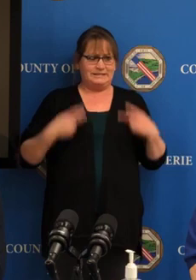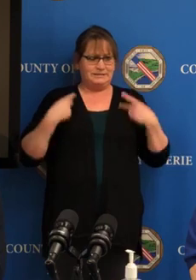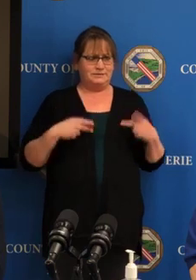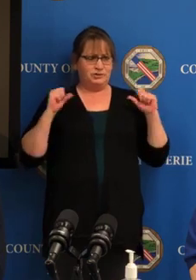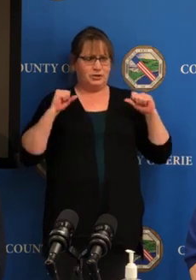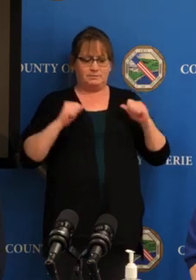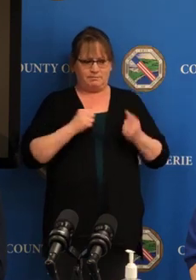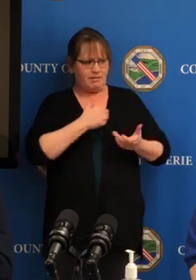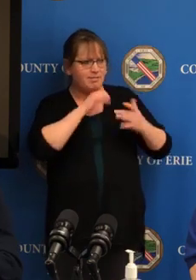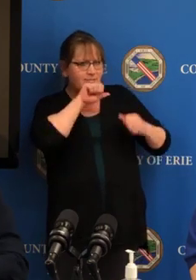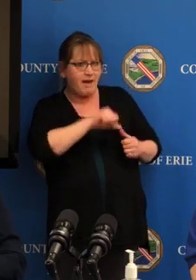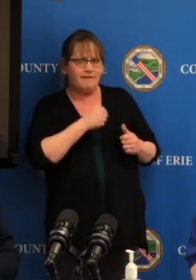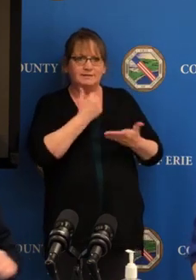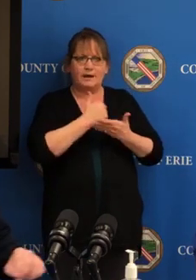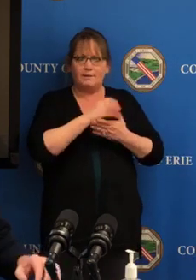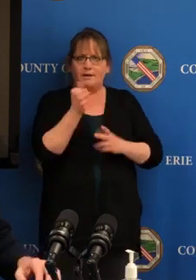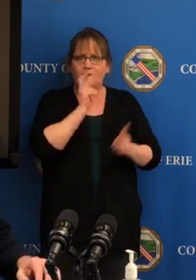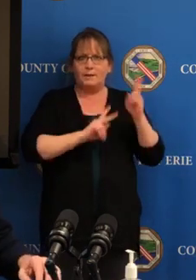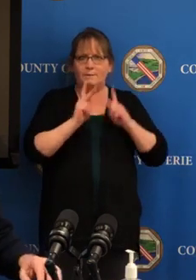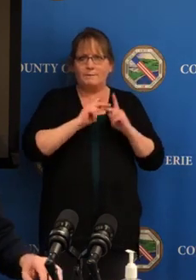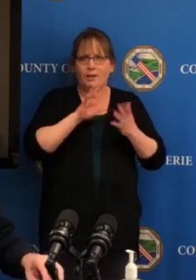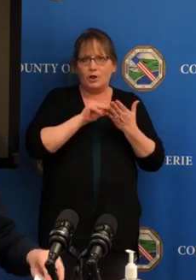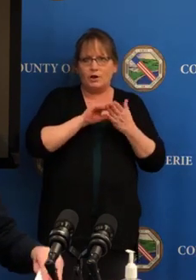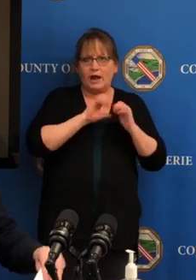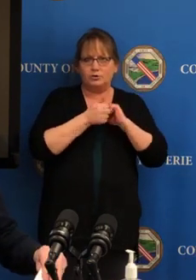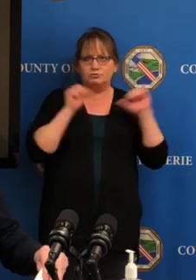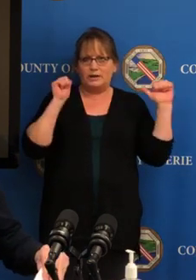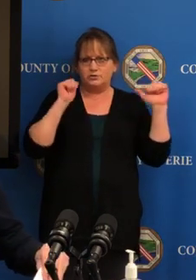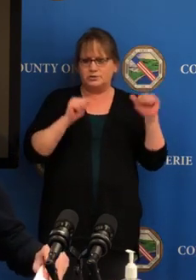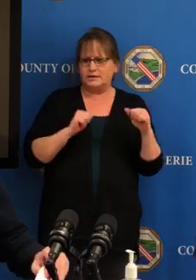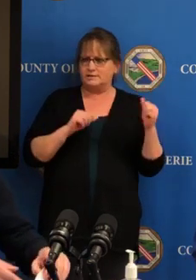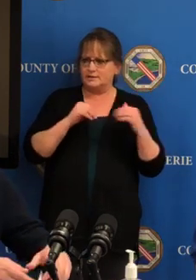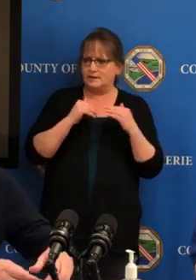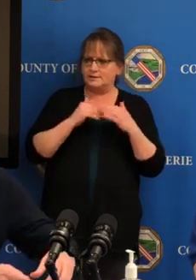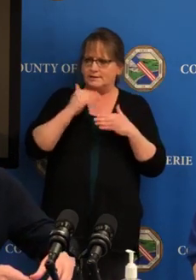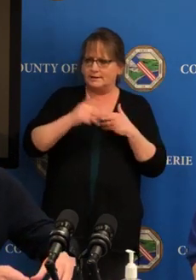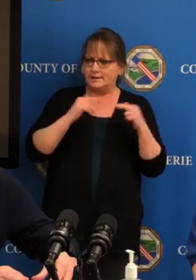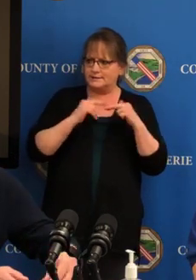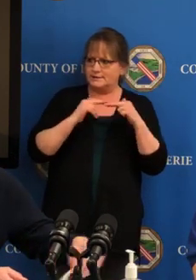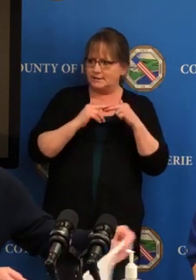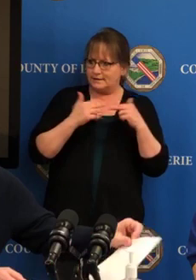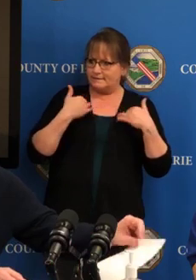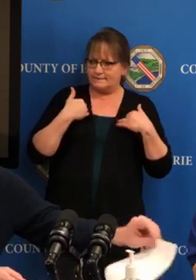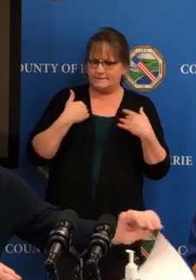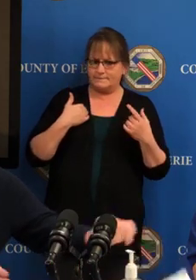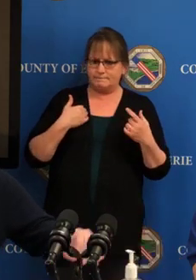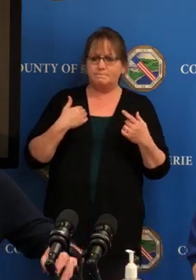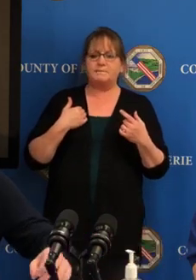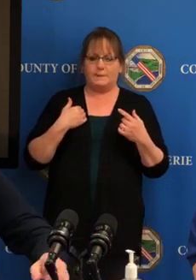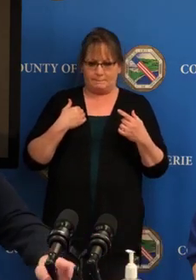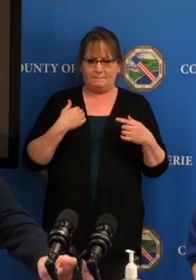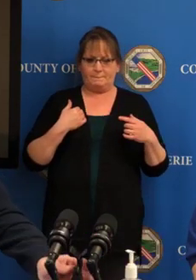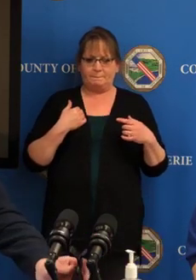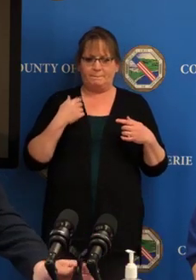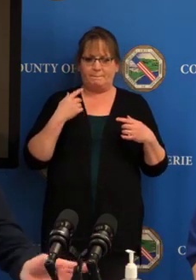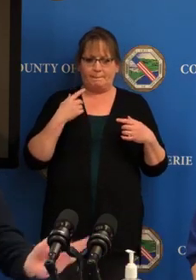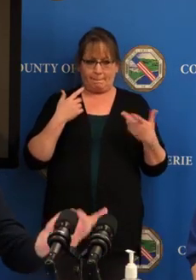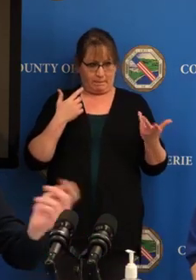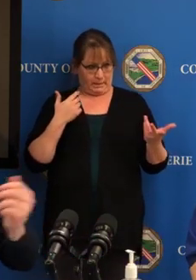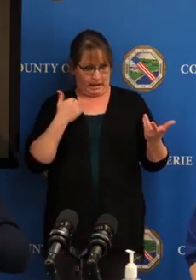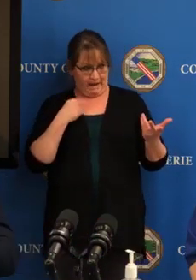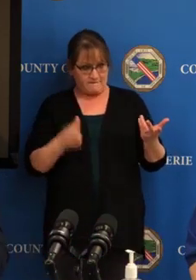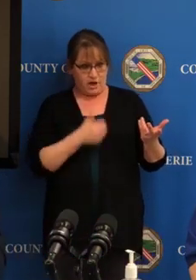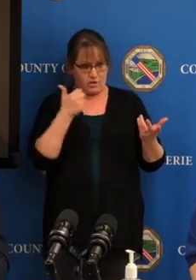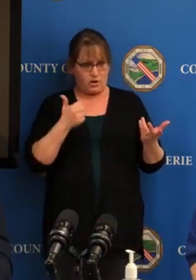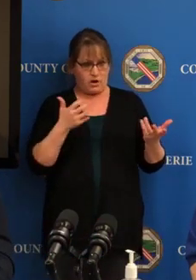others exercise. All right, very good. I think we can move on to the next slide, Mark. I think might be it for you. Yep. I think you got anything else?